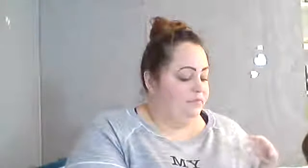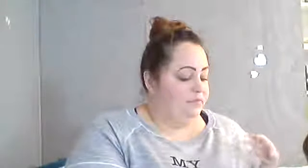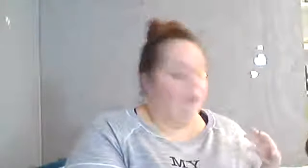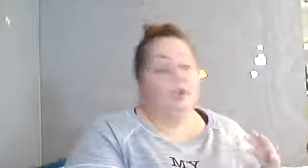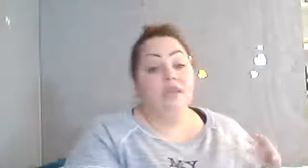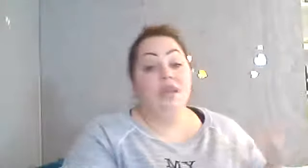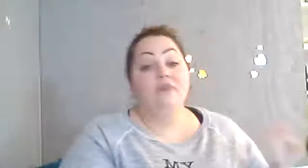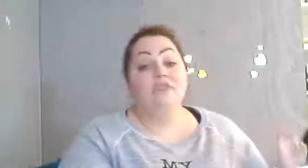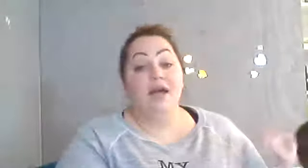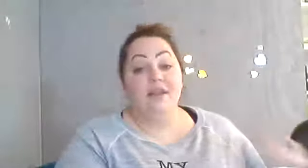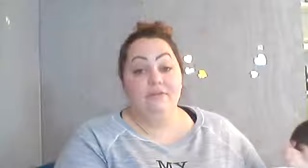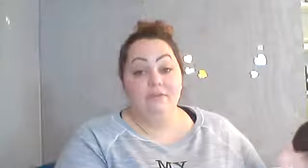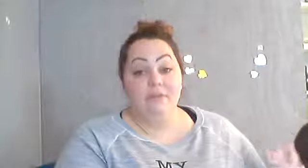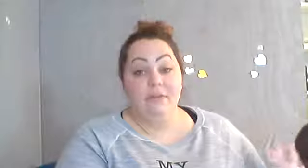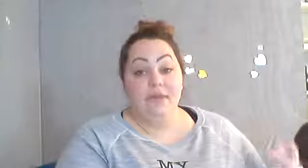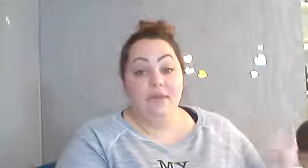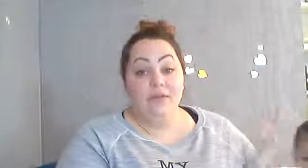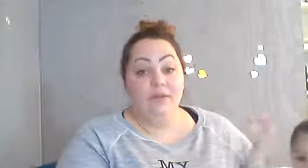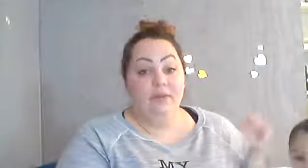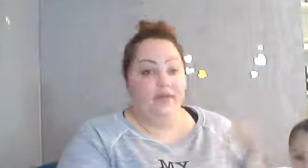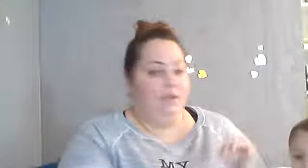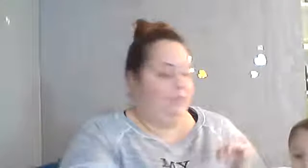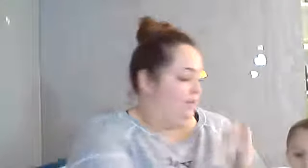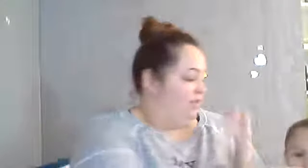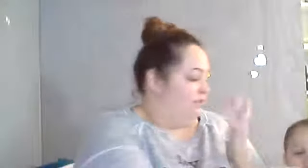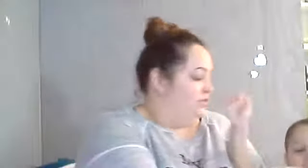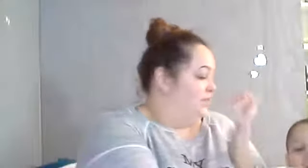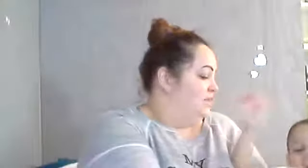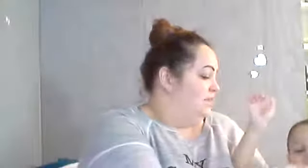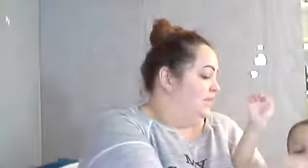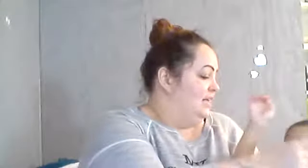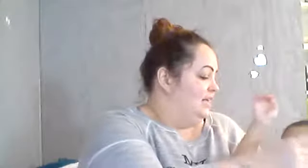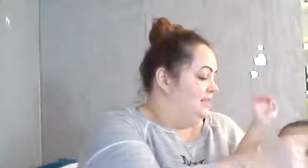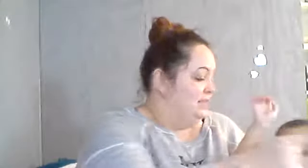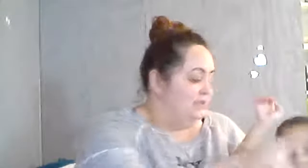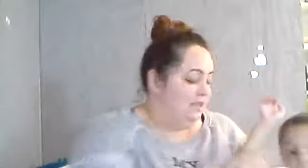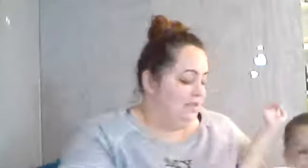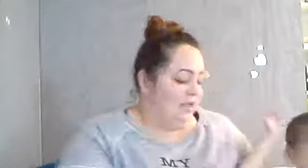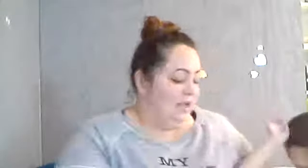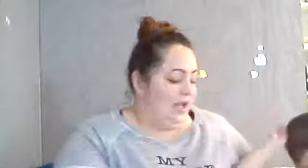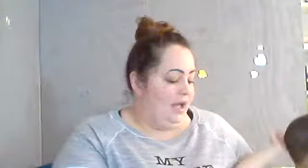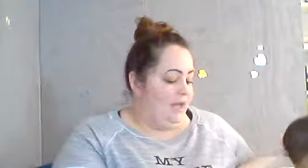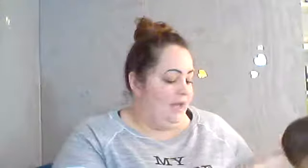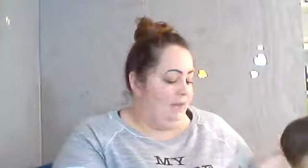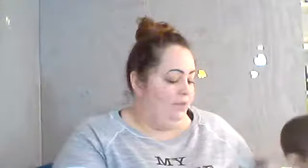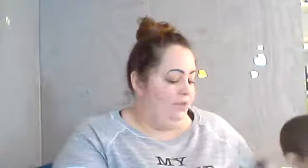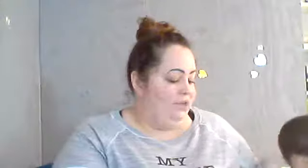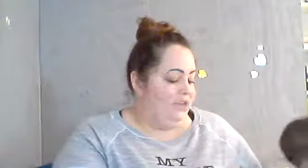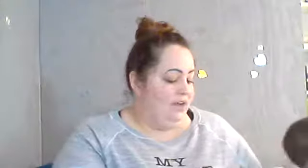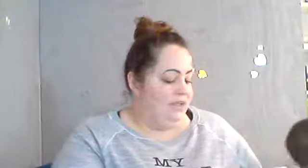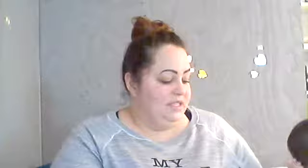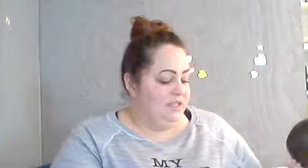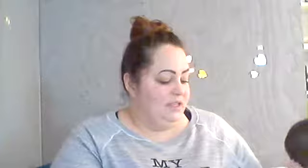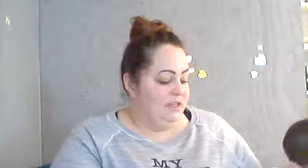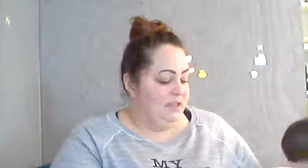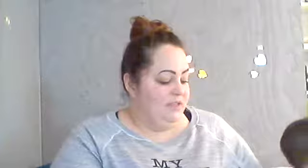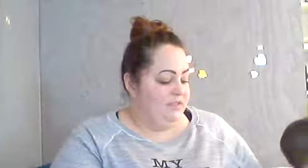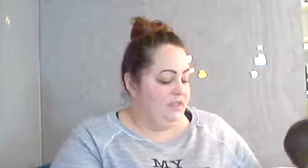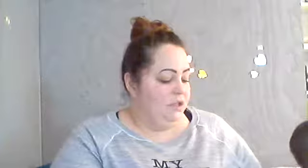I would love to kind of mimic him a little bit and make my YouTube a little bit like his. I am going to reach out and see if he's